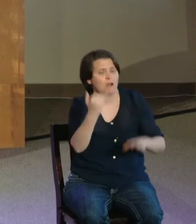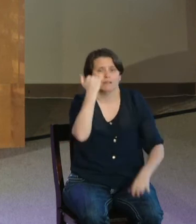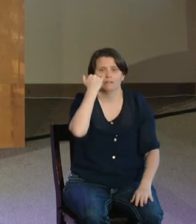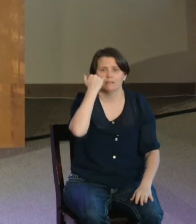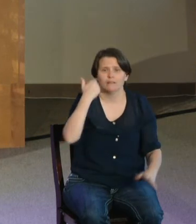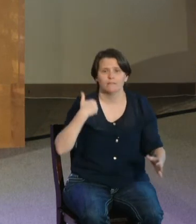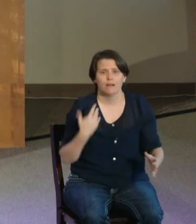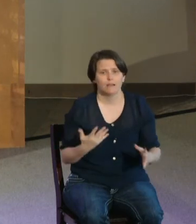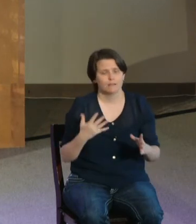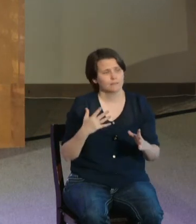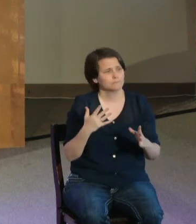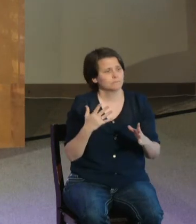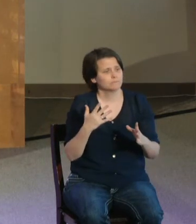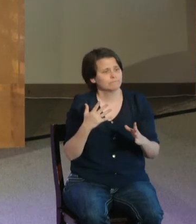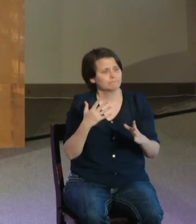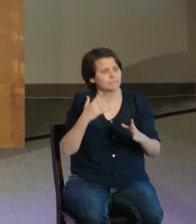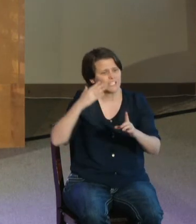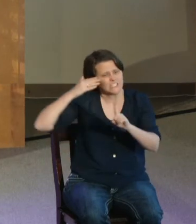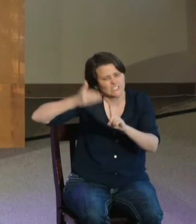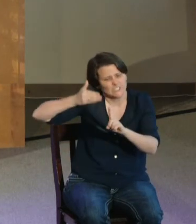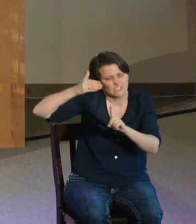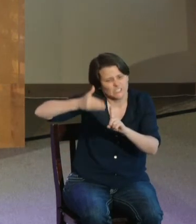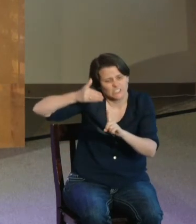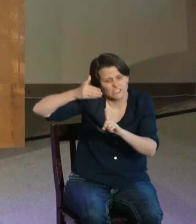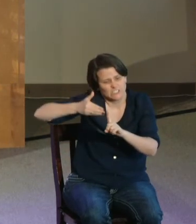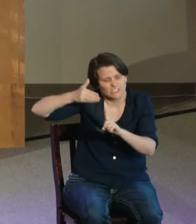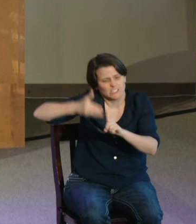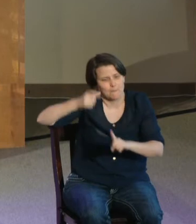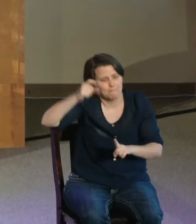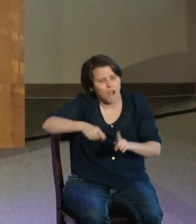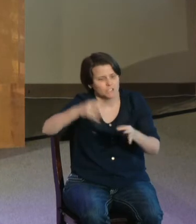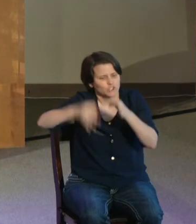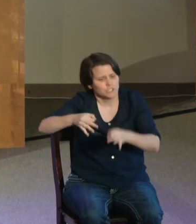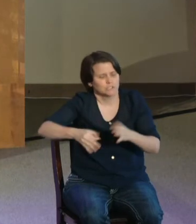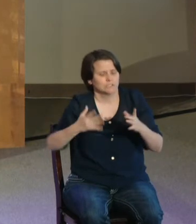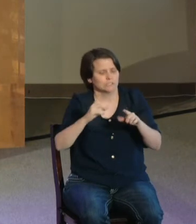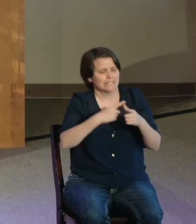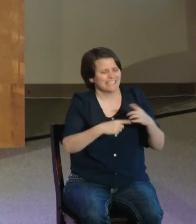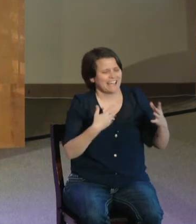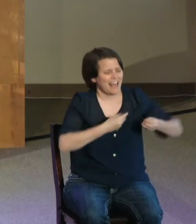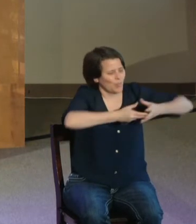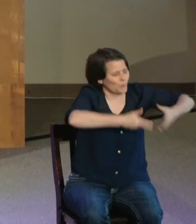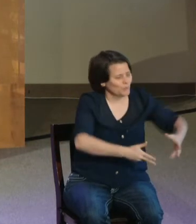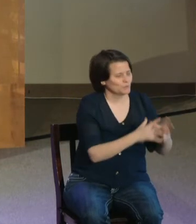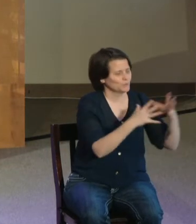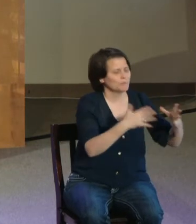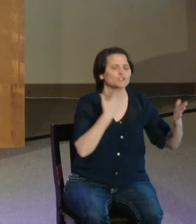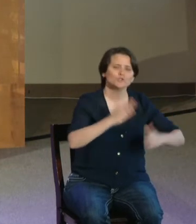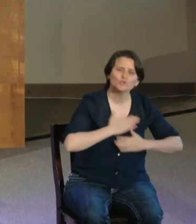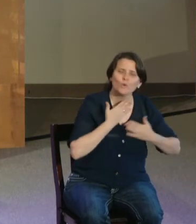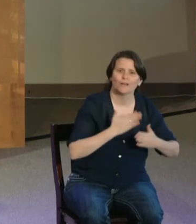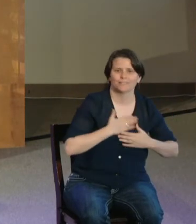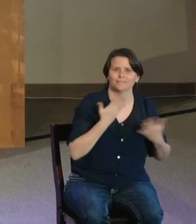much joy, so much of our life in that pursuit. And the only thing we ever really have